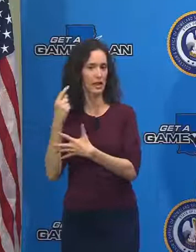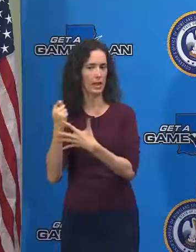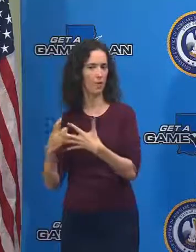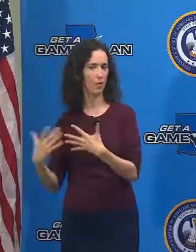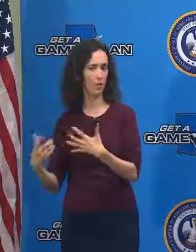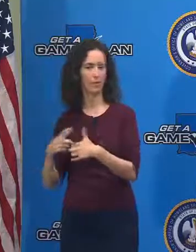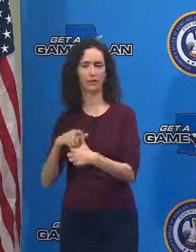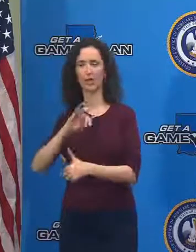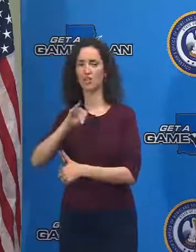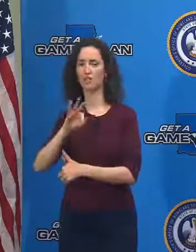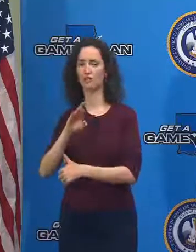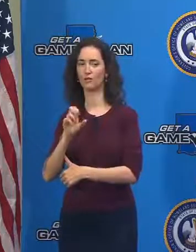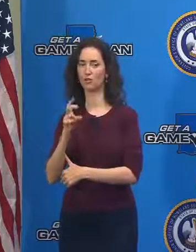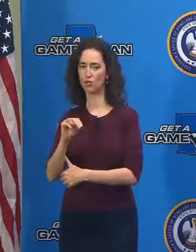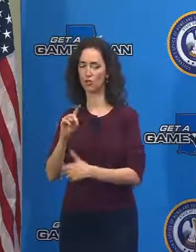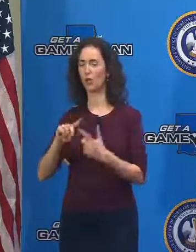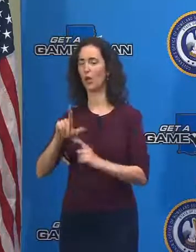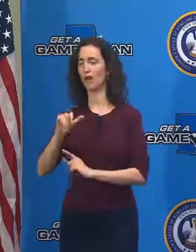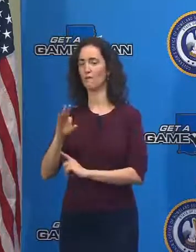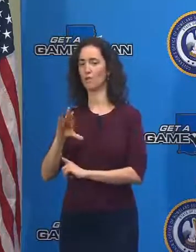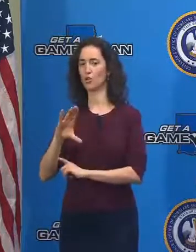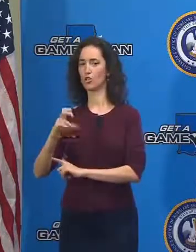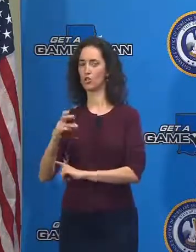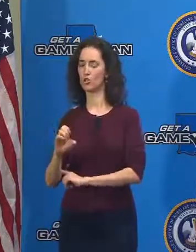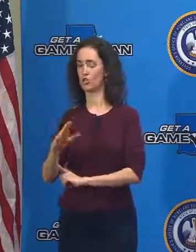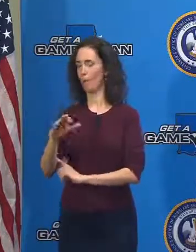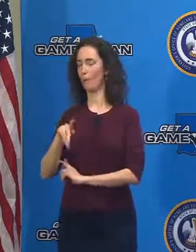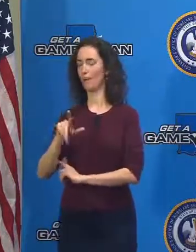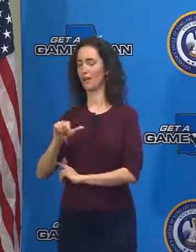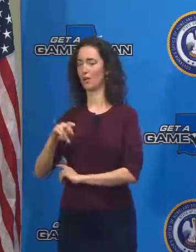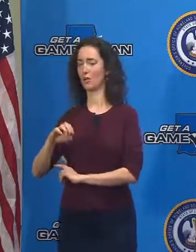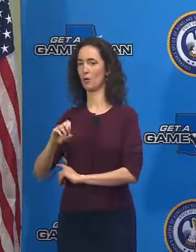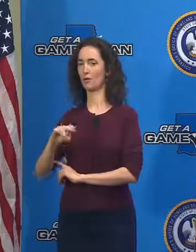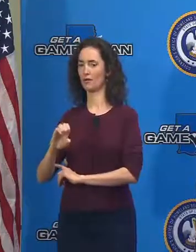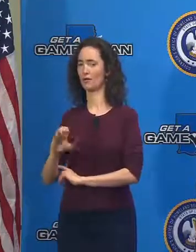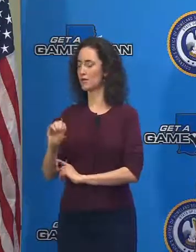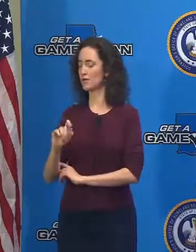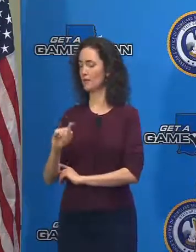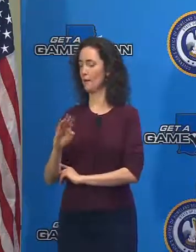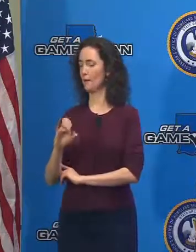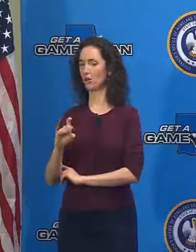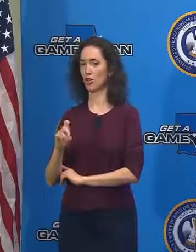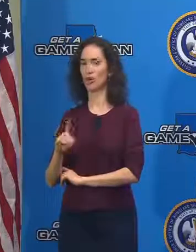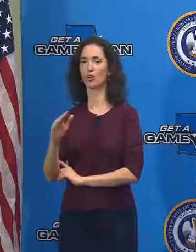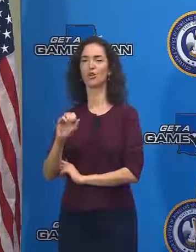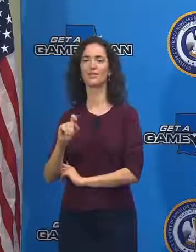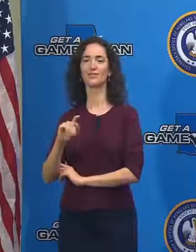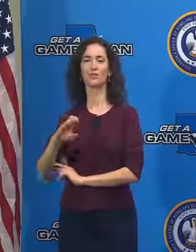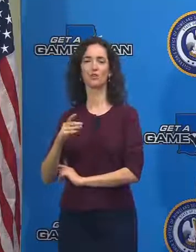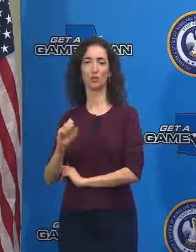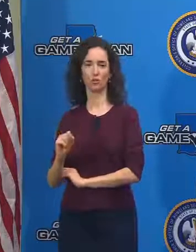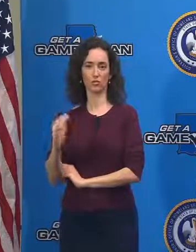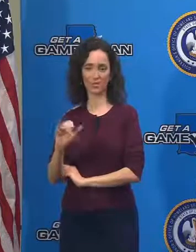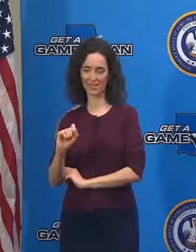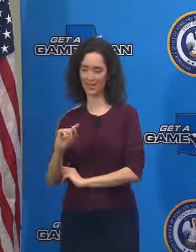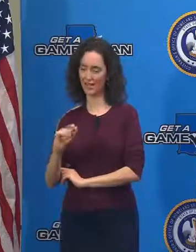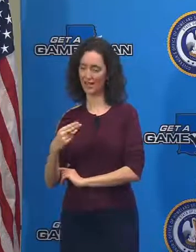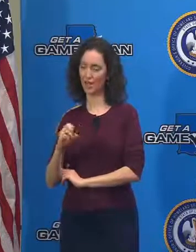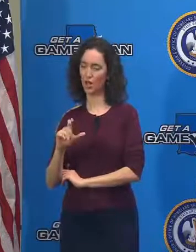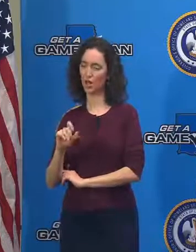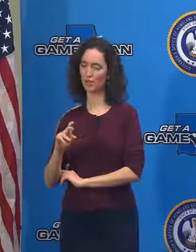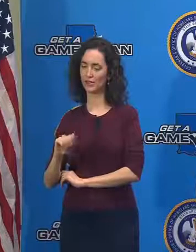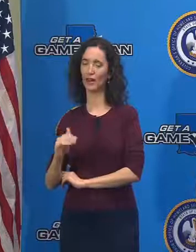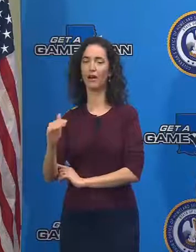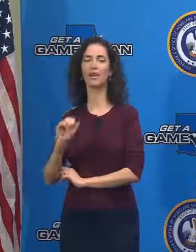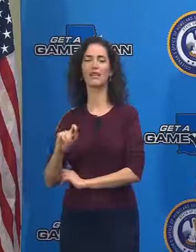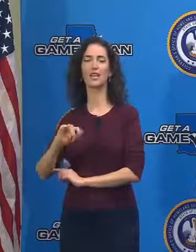They include Jefferson, Lafourche, Plaquemines, St. Bernard, St. Charles, St. Helena, St. James, St. John